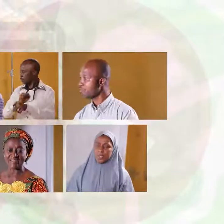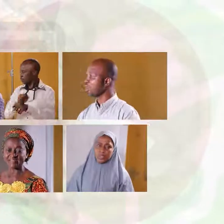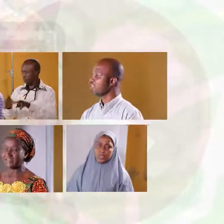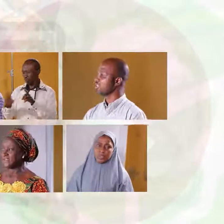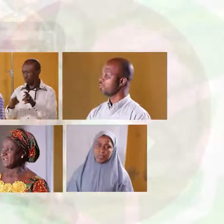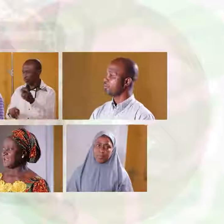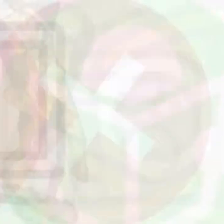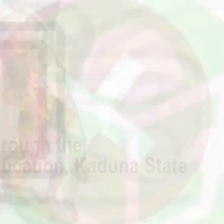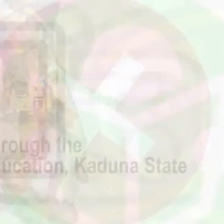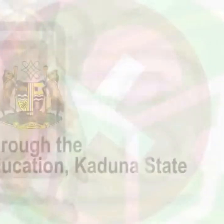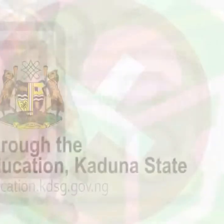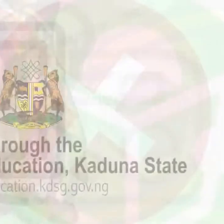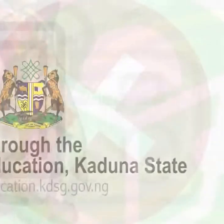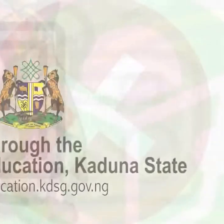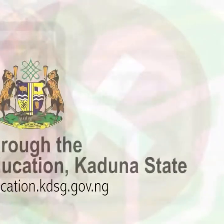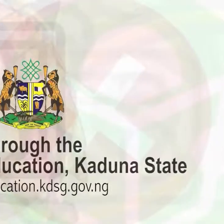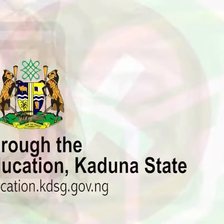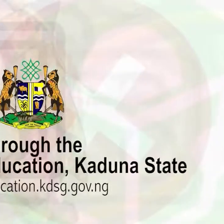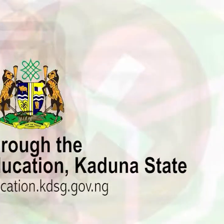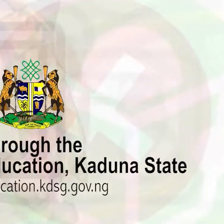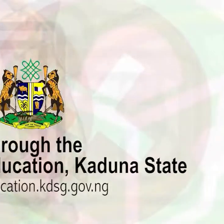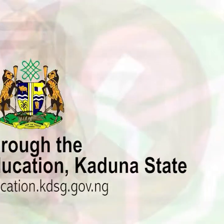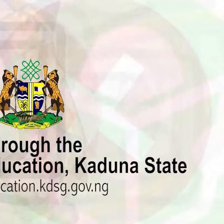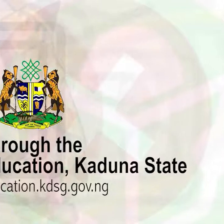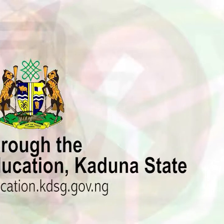done. We can see that it is in opposite direction.